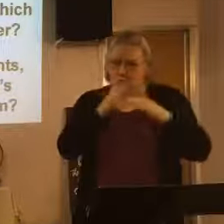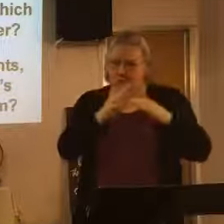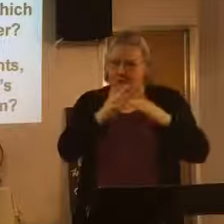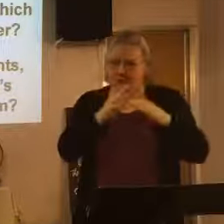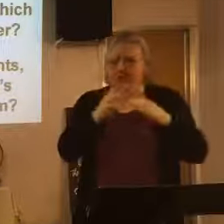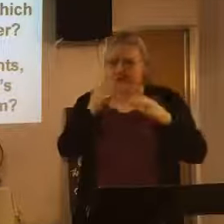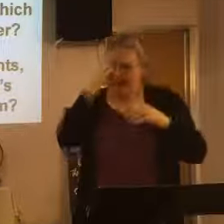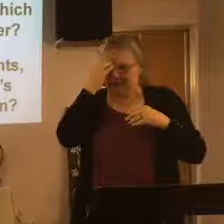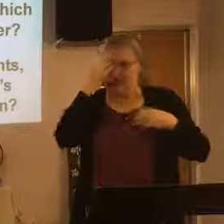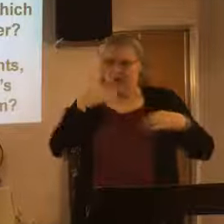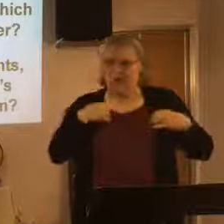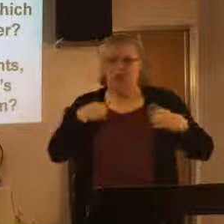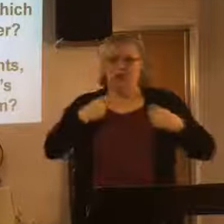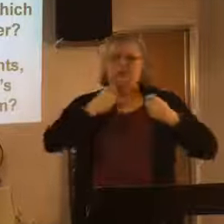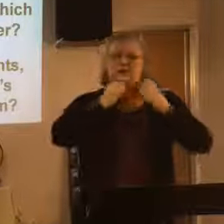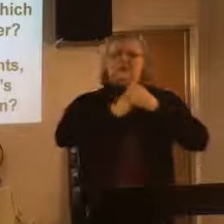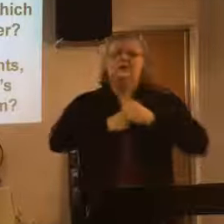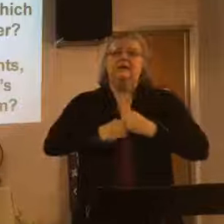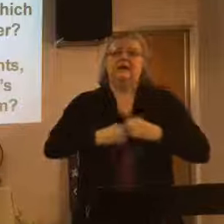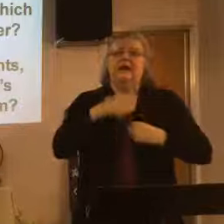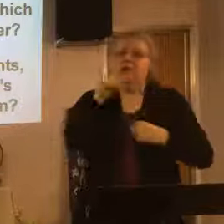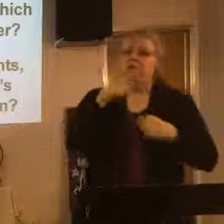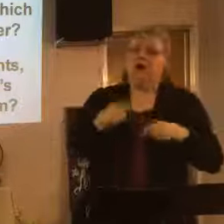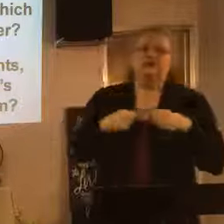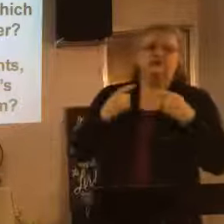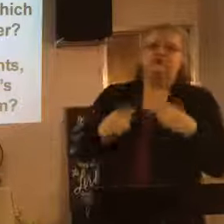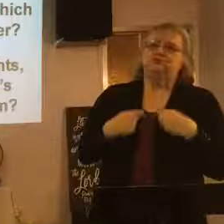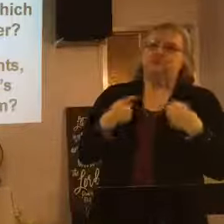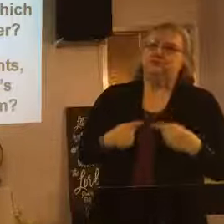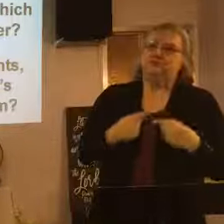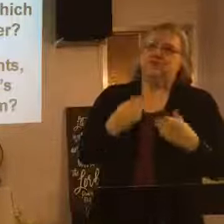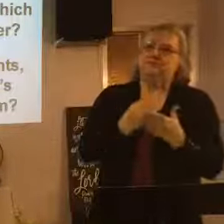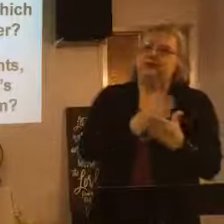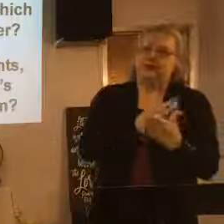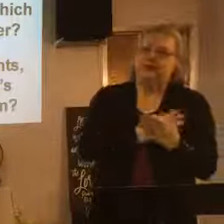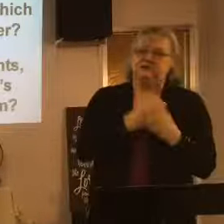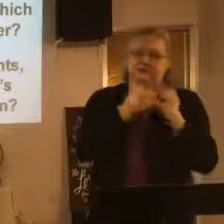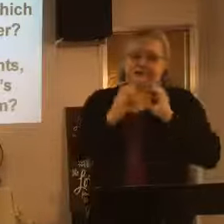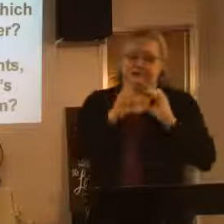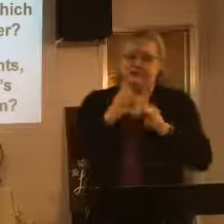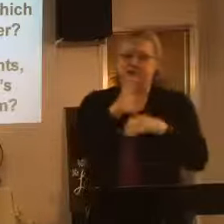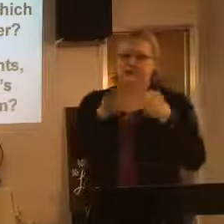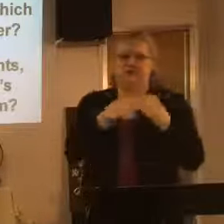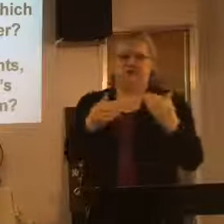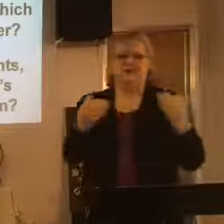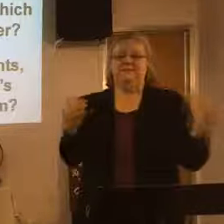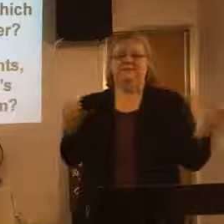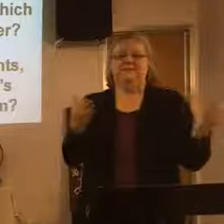worried, many are struggling financially, emotionally, all these things.